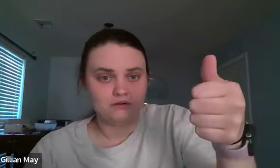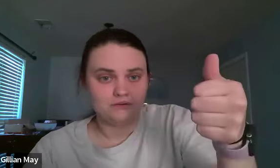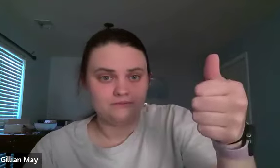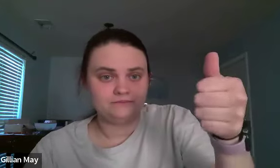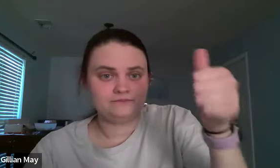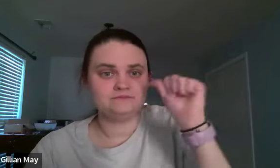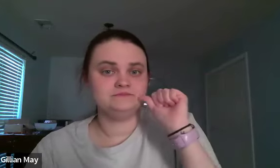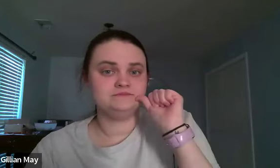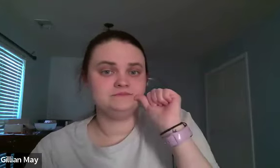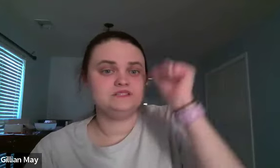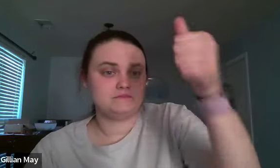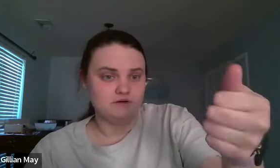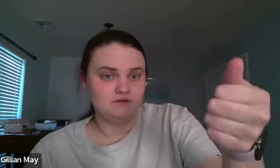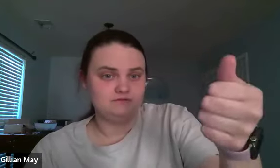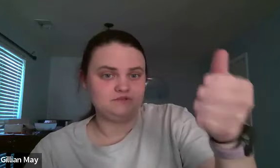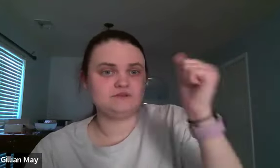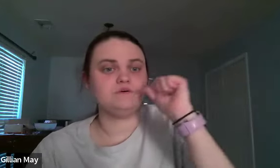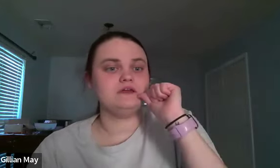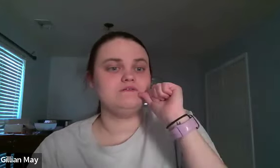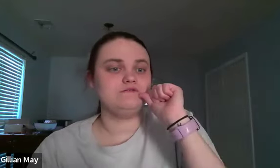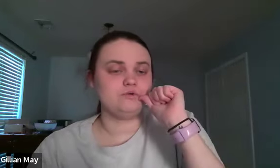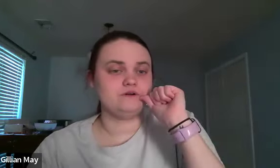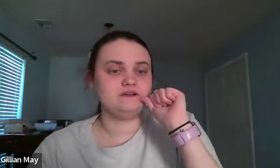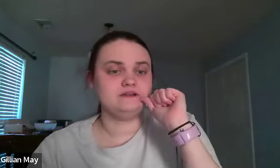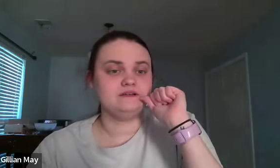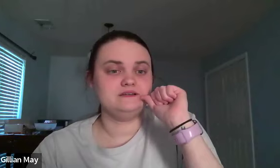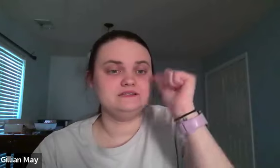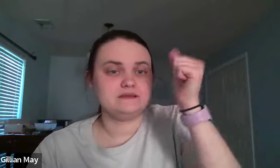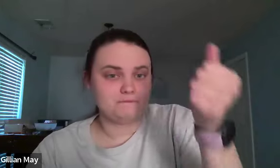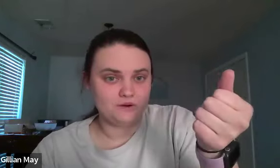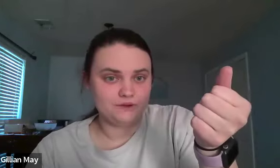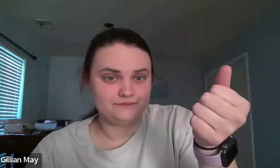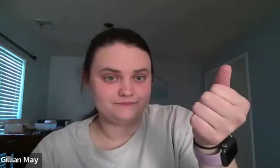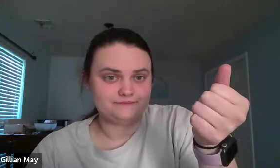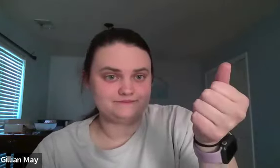tomorrow. Tomorrow. So that's going forward. Tomorrow.